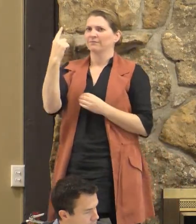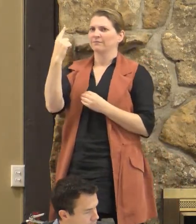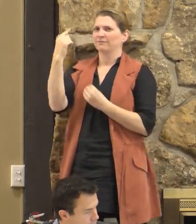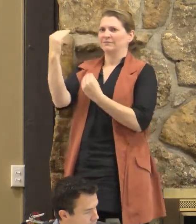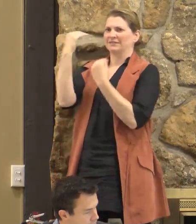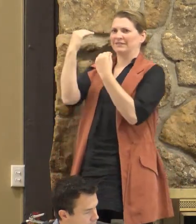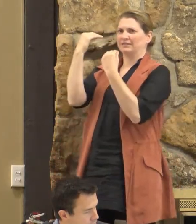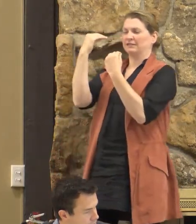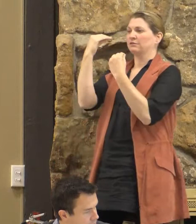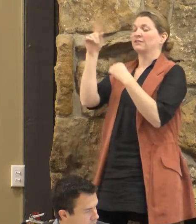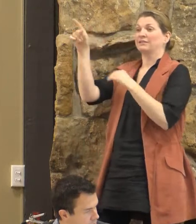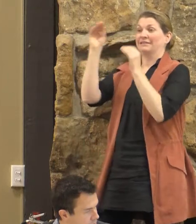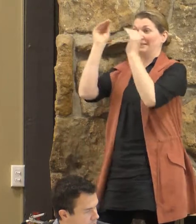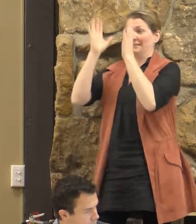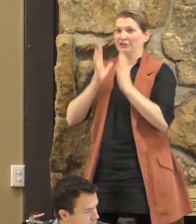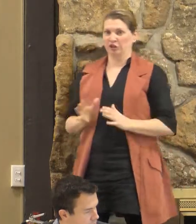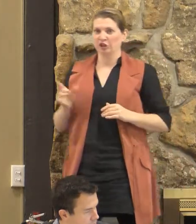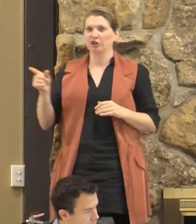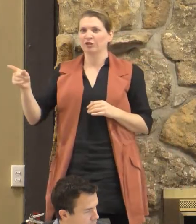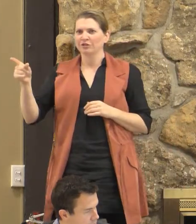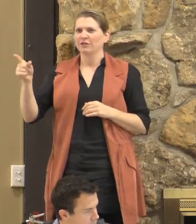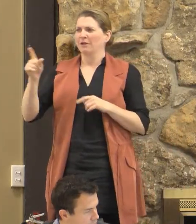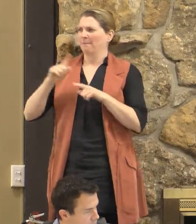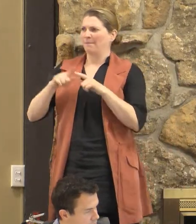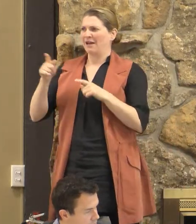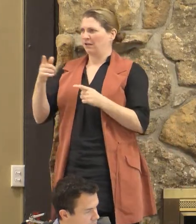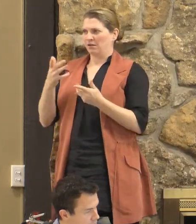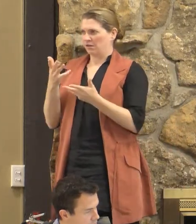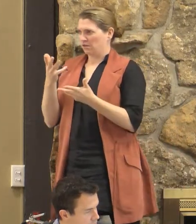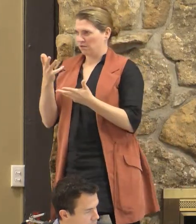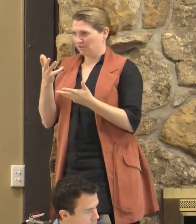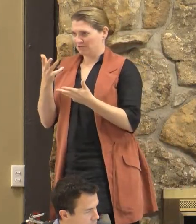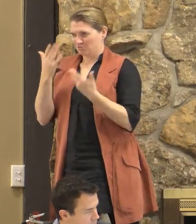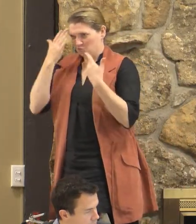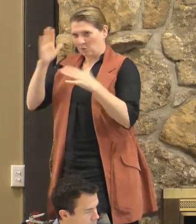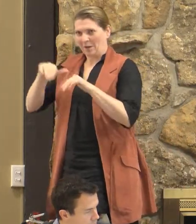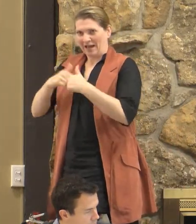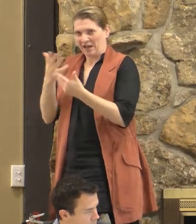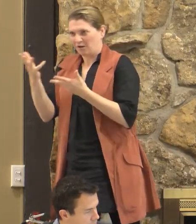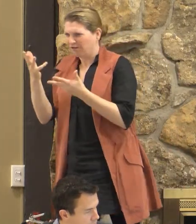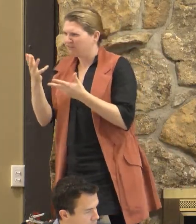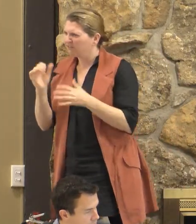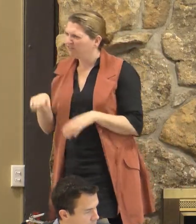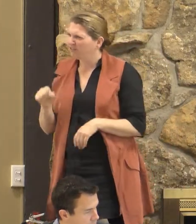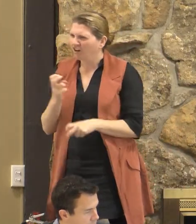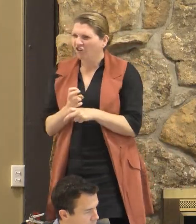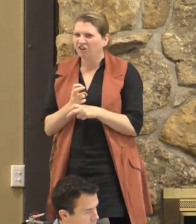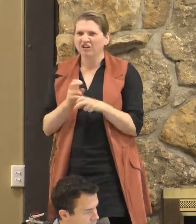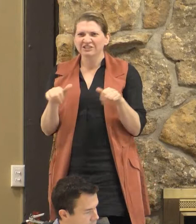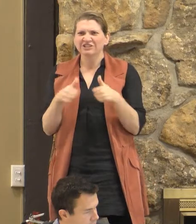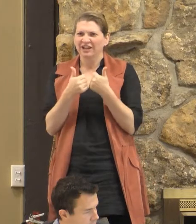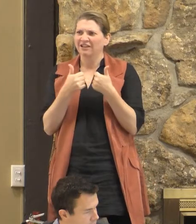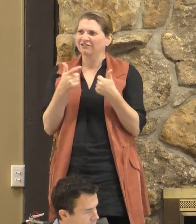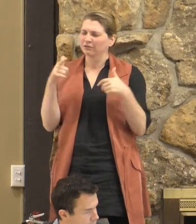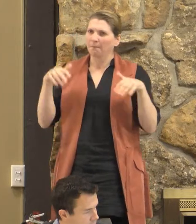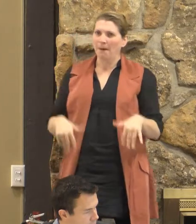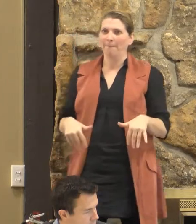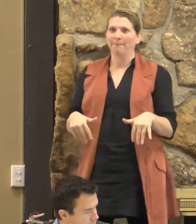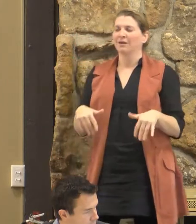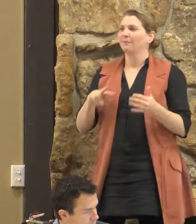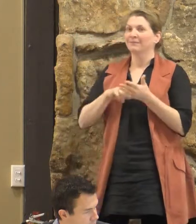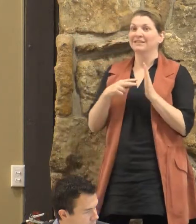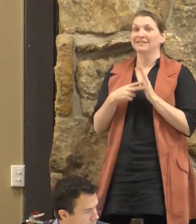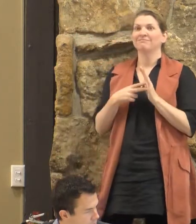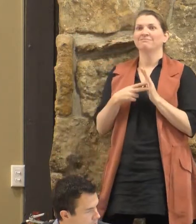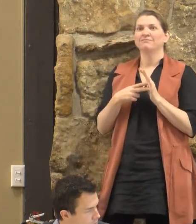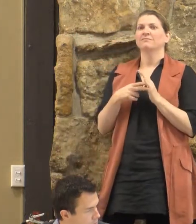good at. So imagine being in a doctor's appointment and you're trying to figure out how to understand the information that's given to you, and